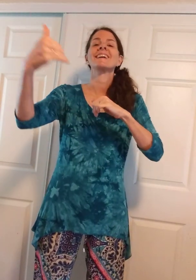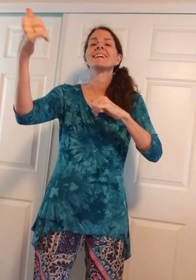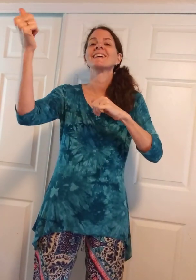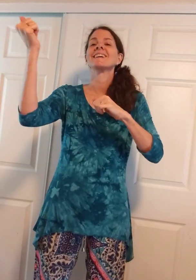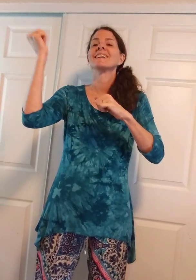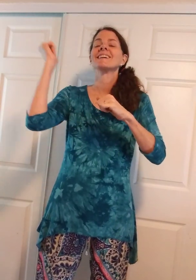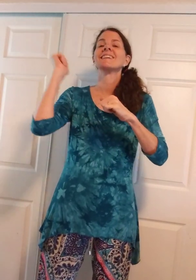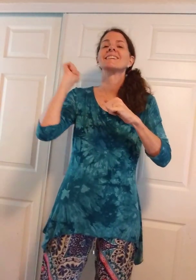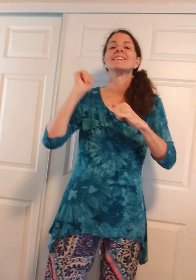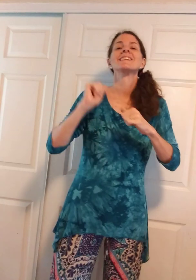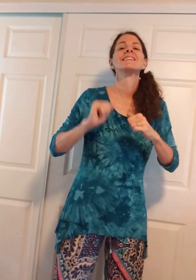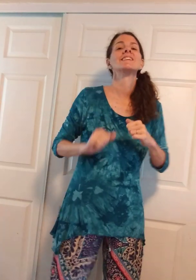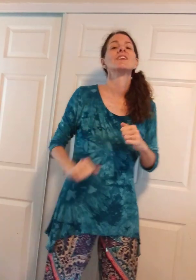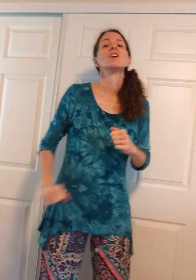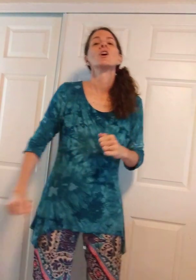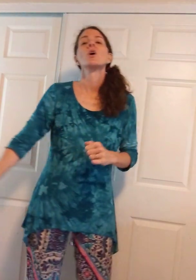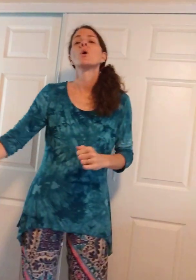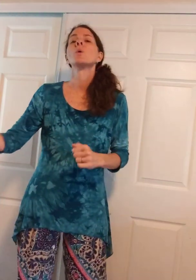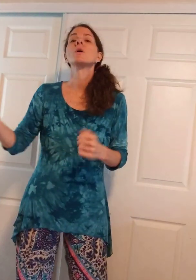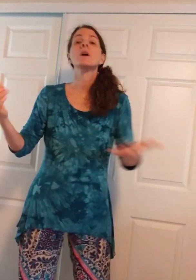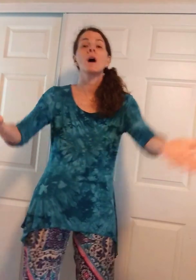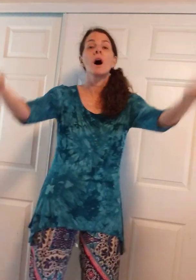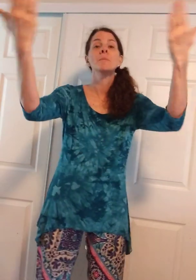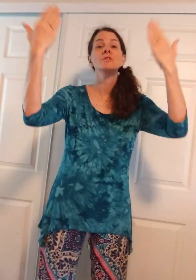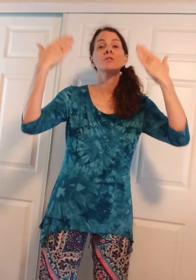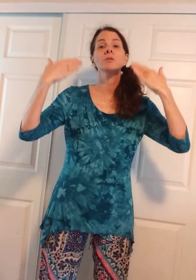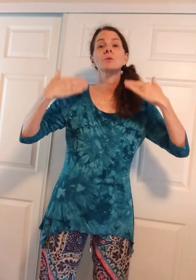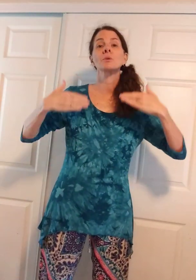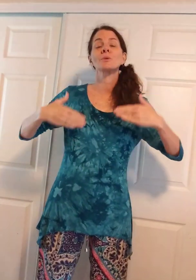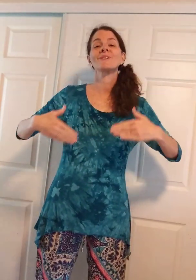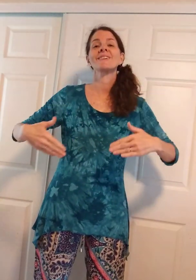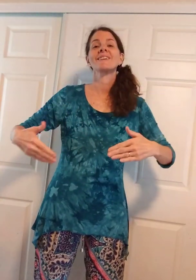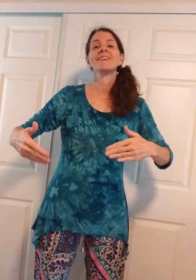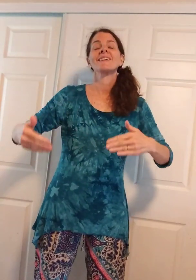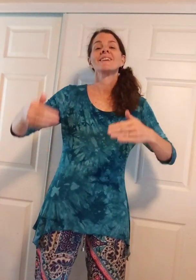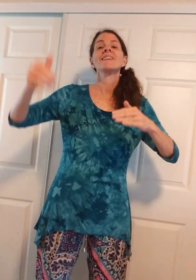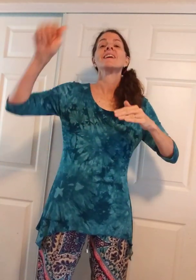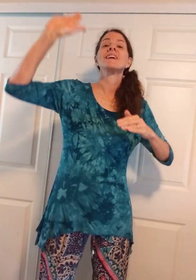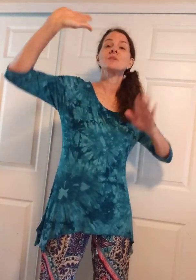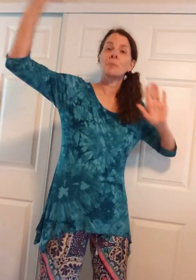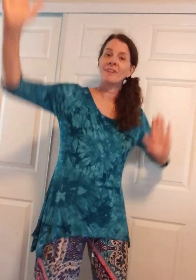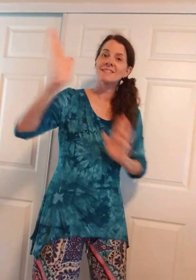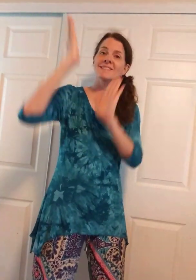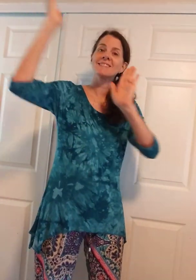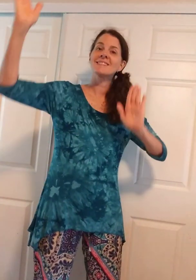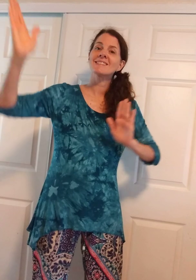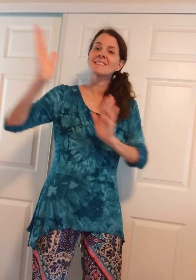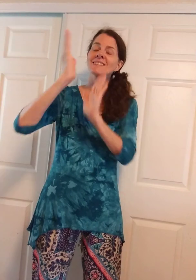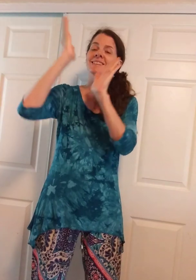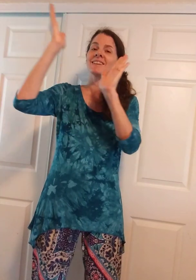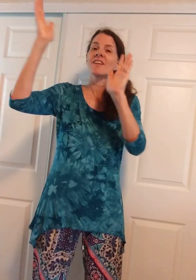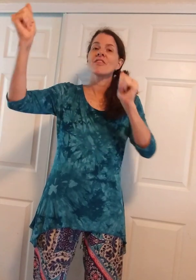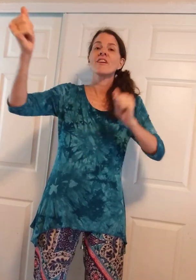Oh come to the altar, the